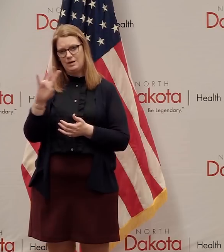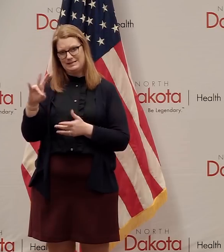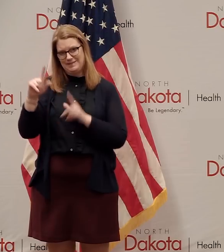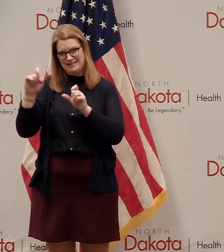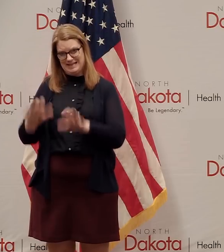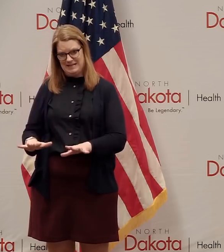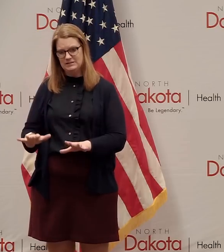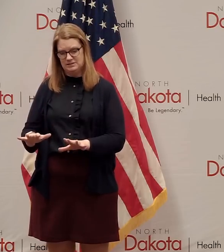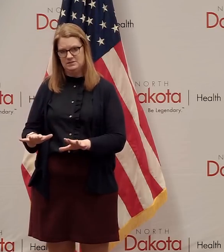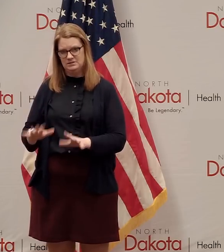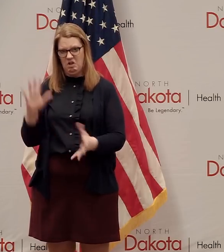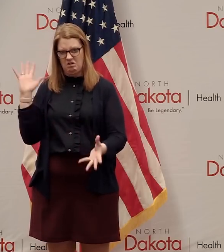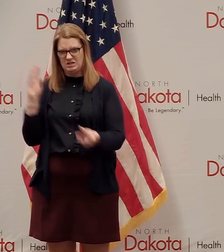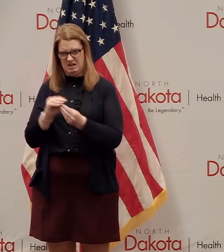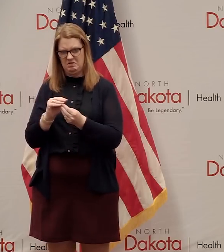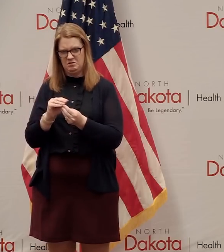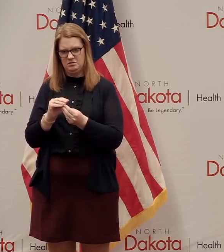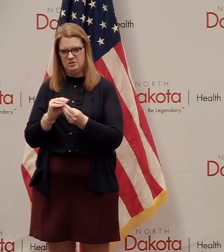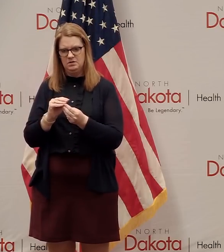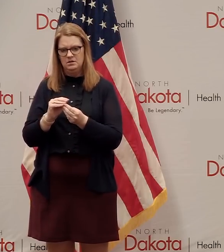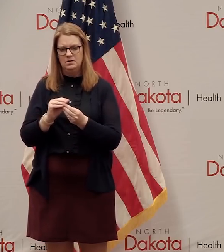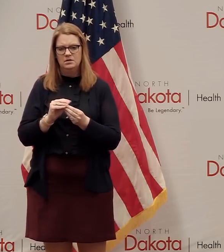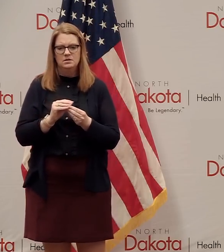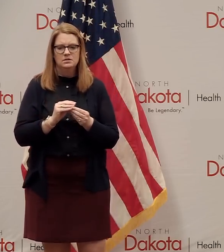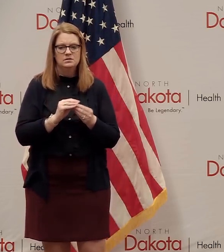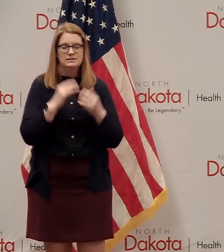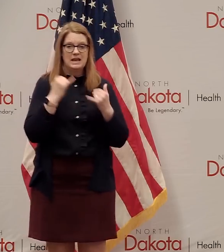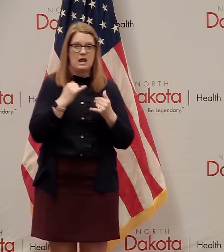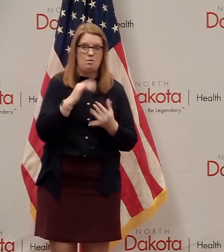14,747 tests with